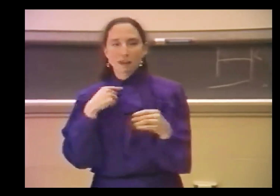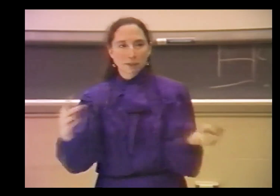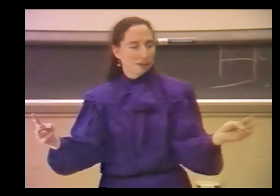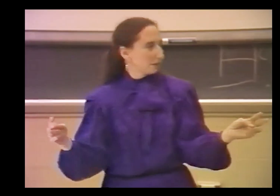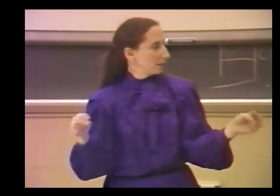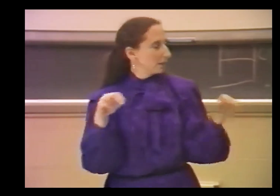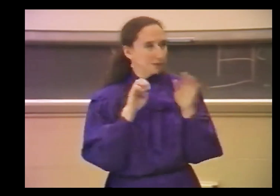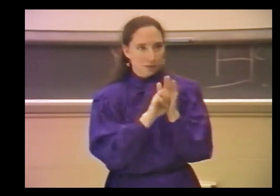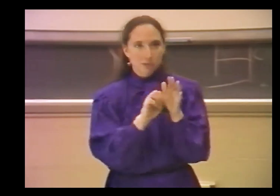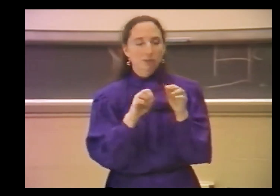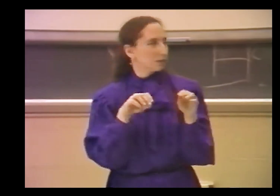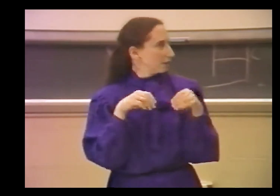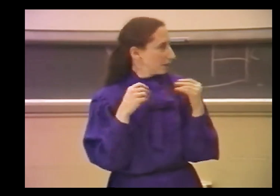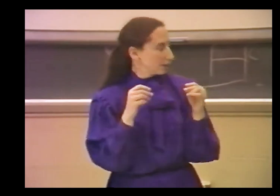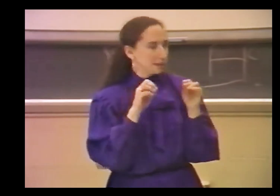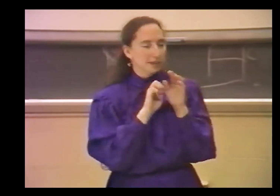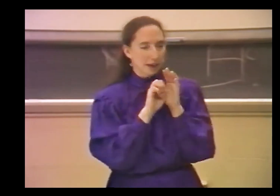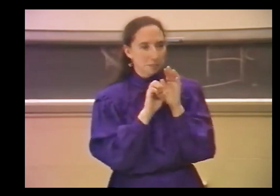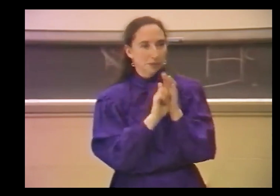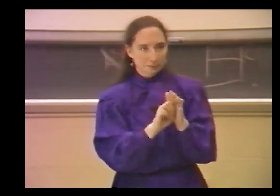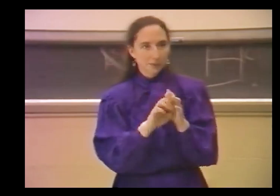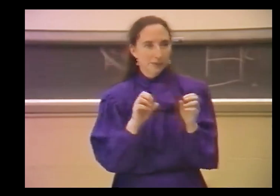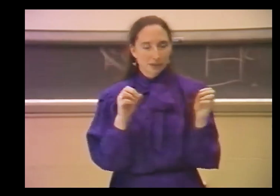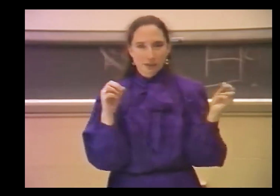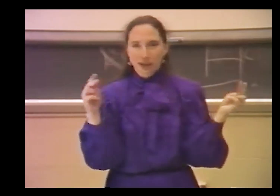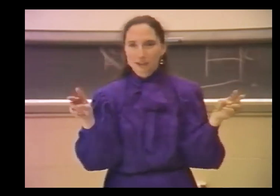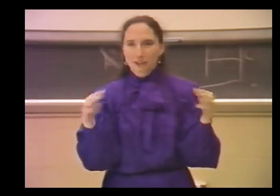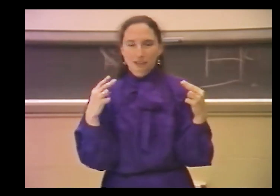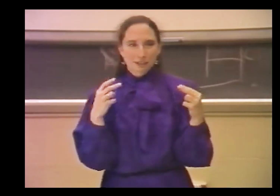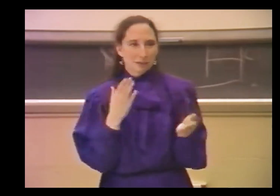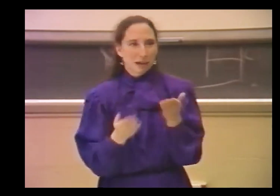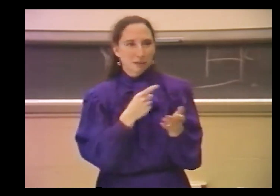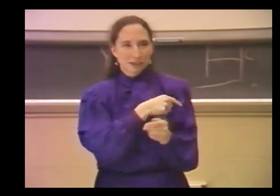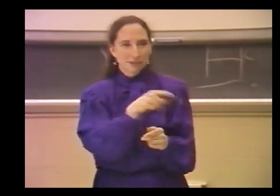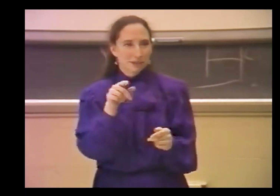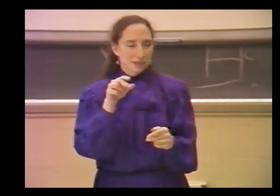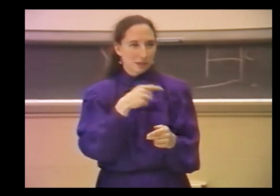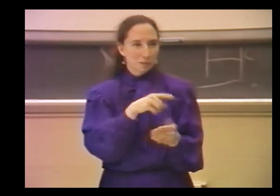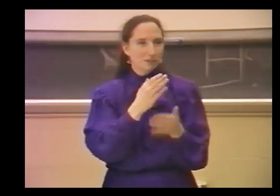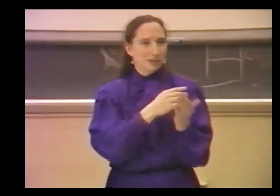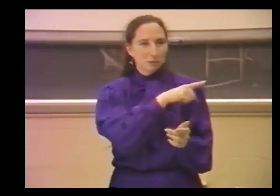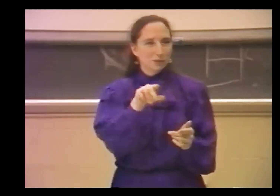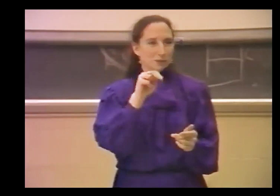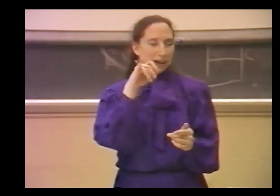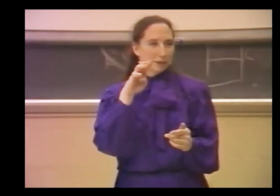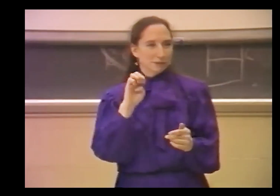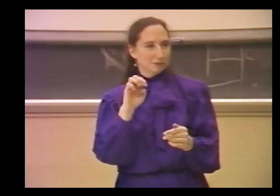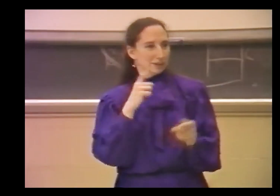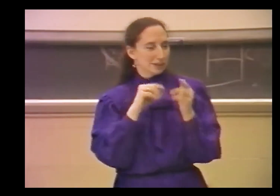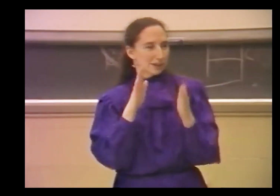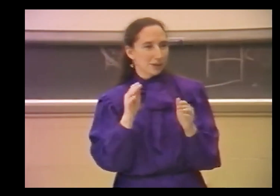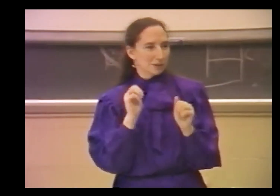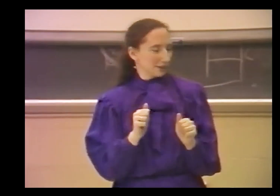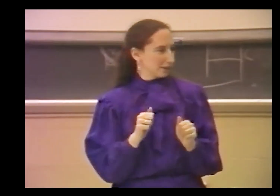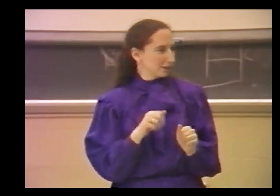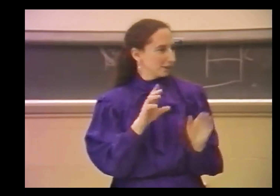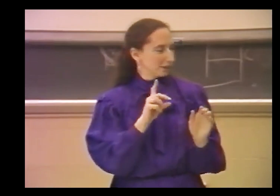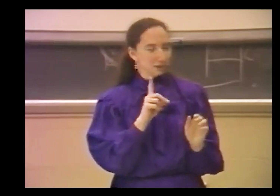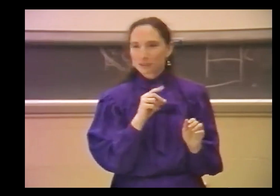Let me give you the example, okay? And maybe some of you native signers can